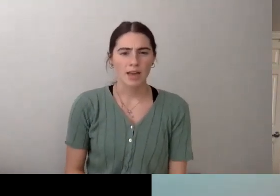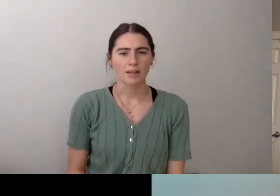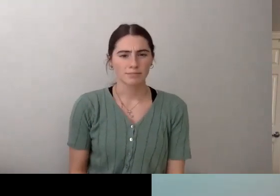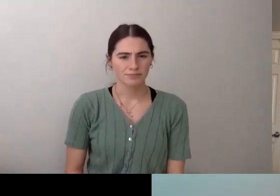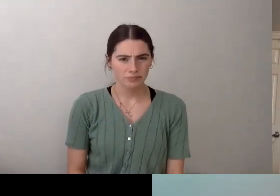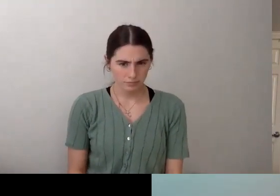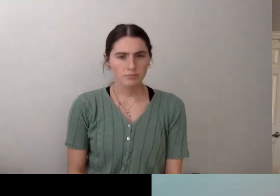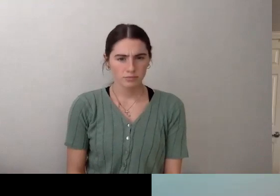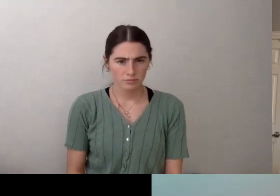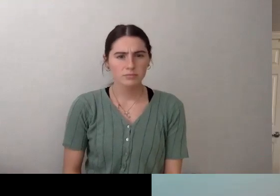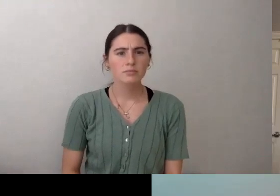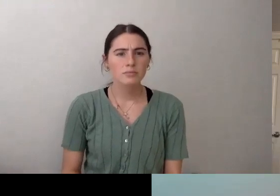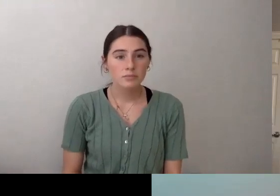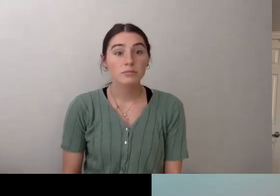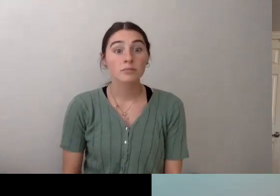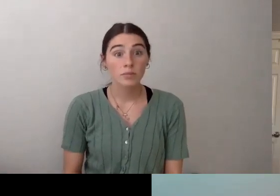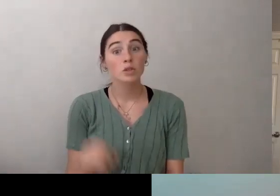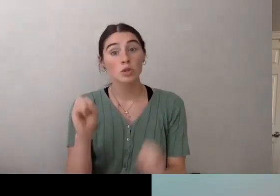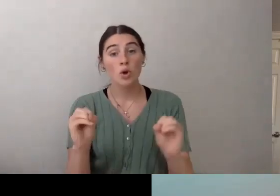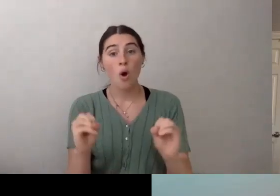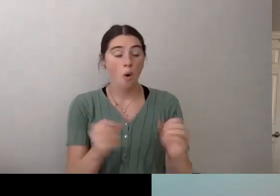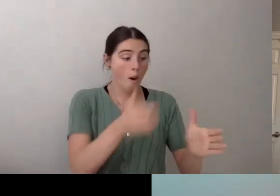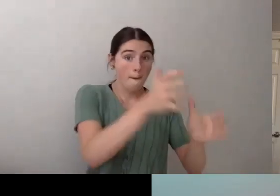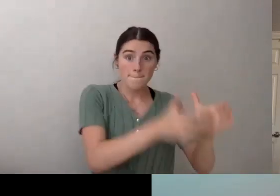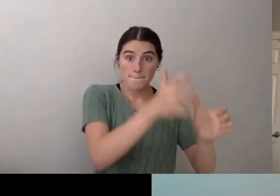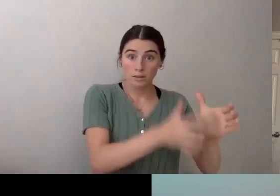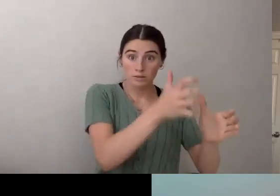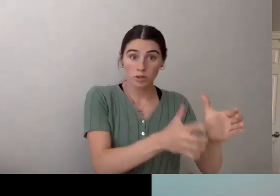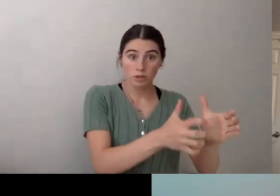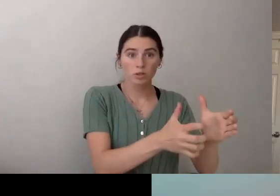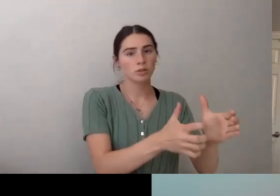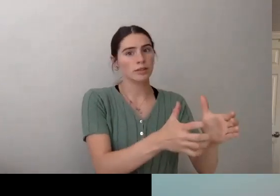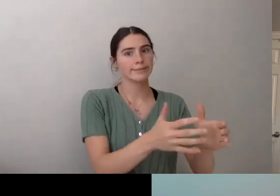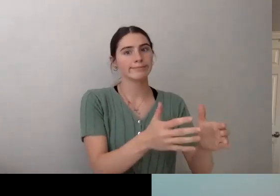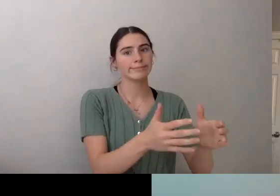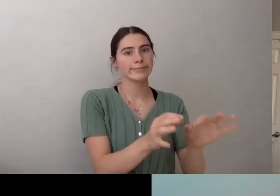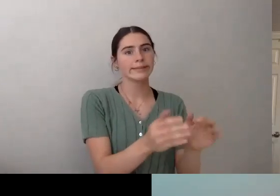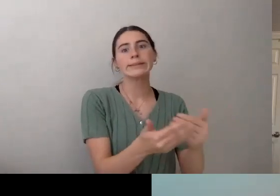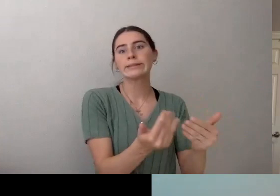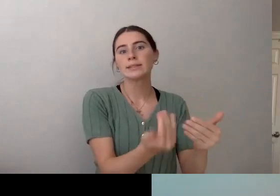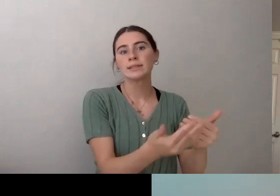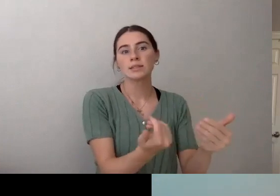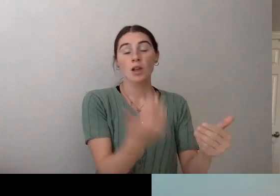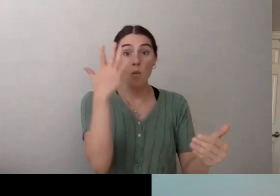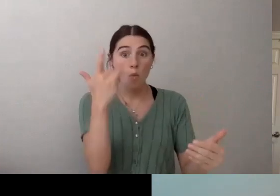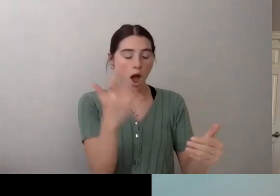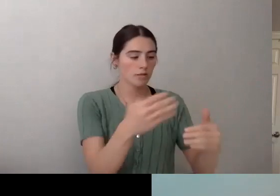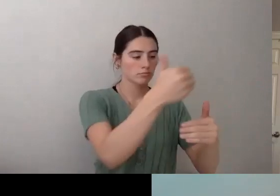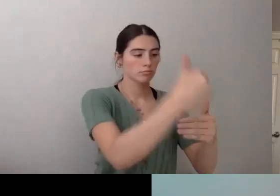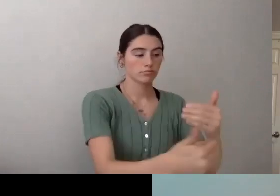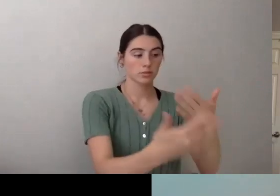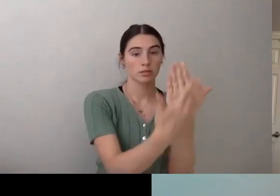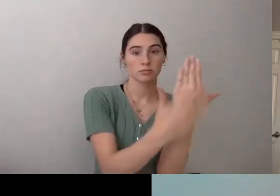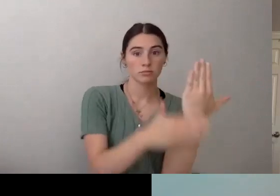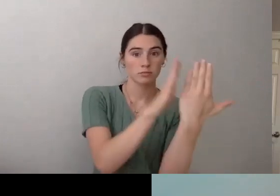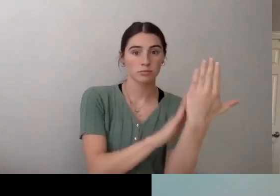that? So that's where the box grater comes in handy, because you have 4 different sizes that you can grate. If you